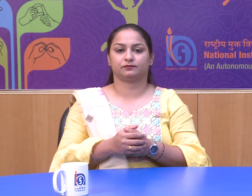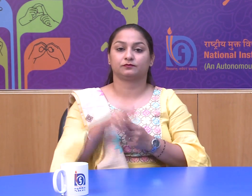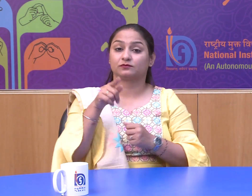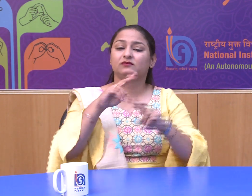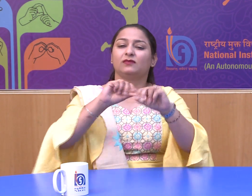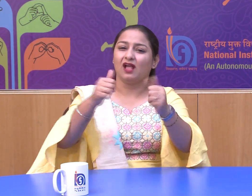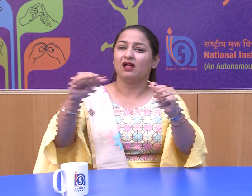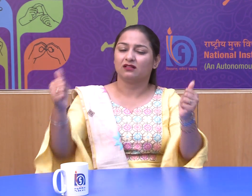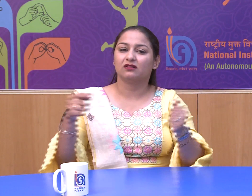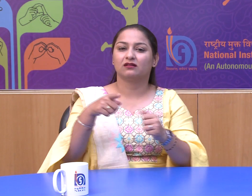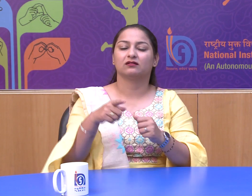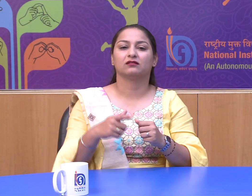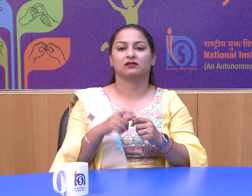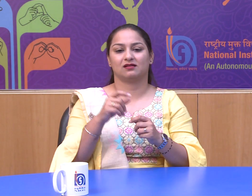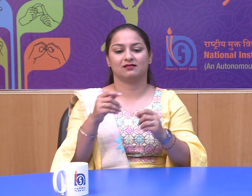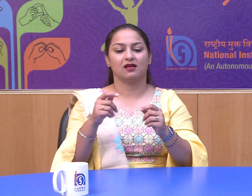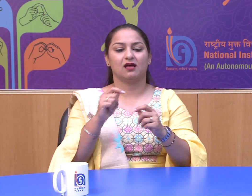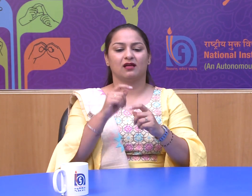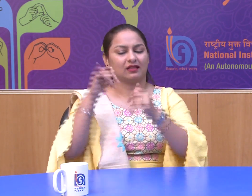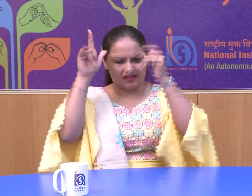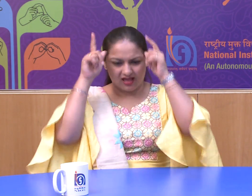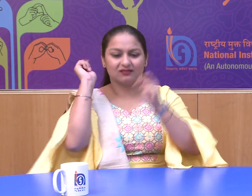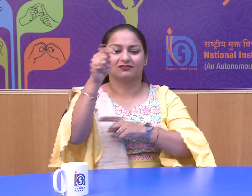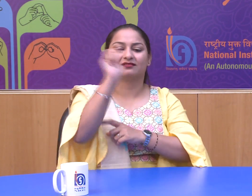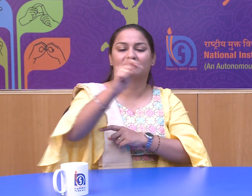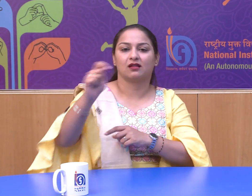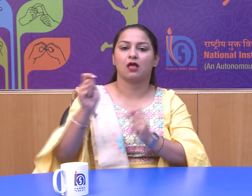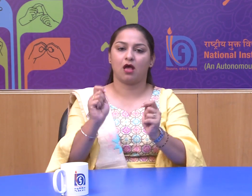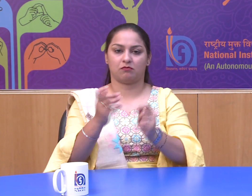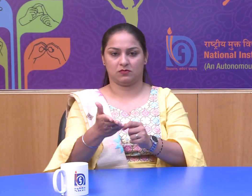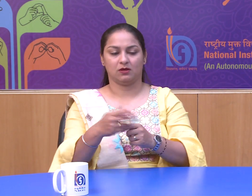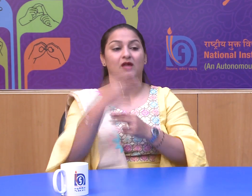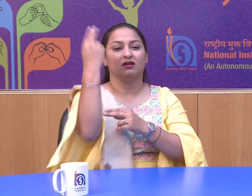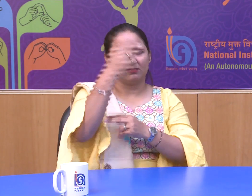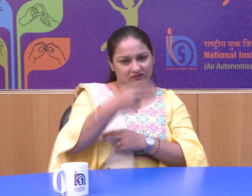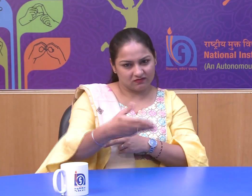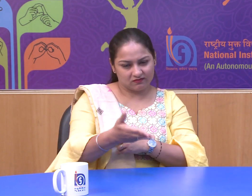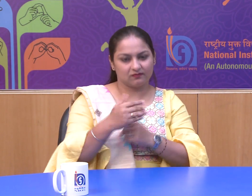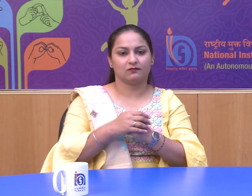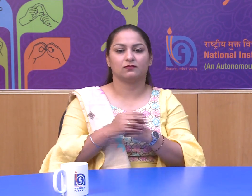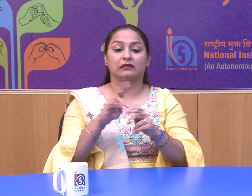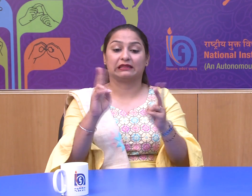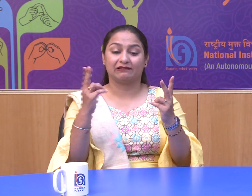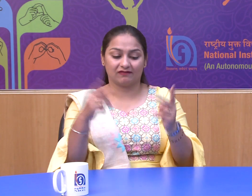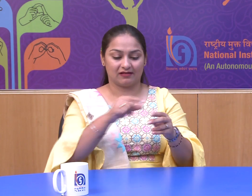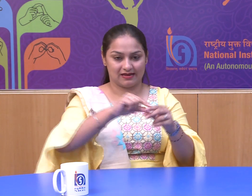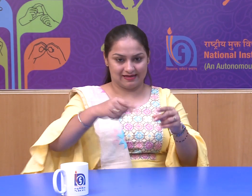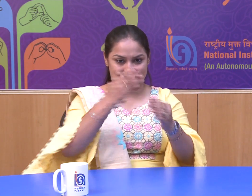were herdsmen. There were artisans and craftsmen